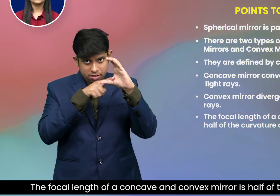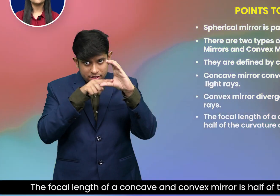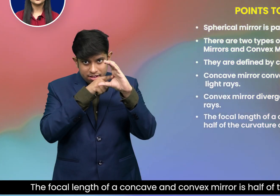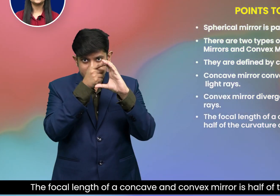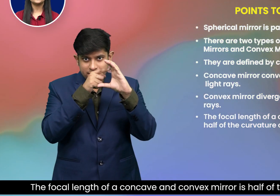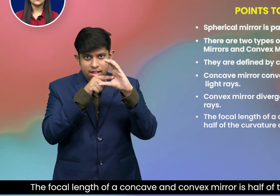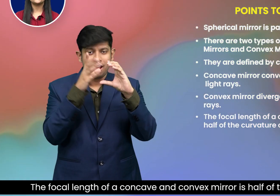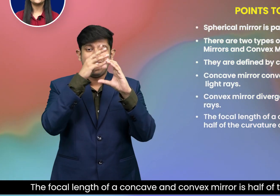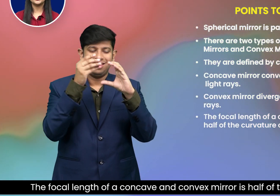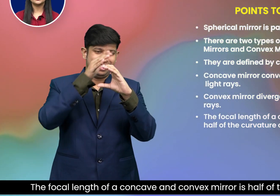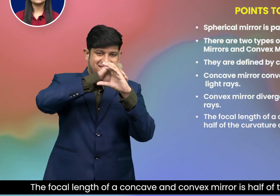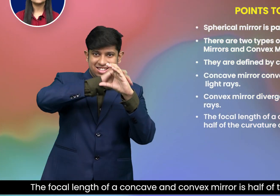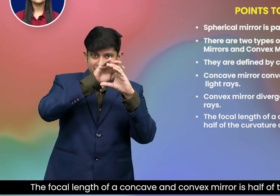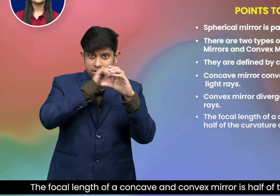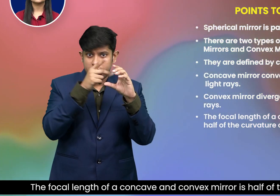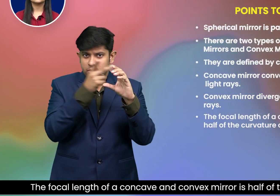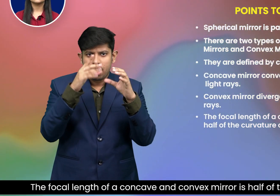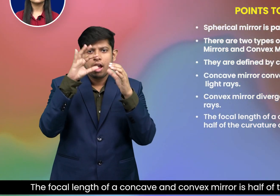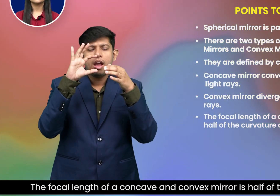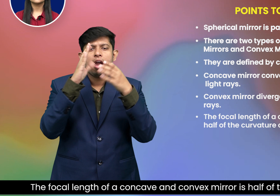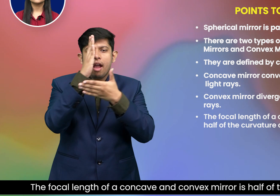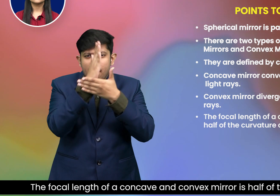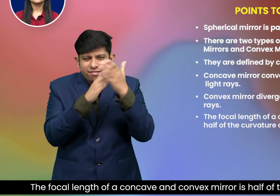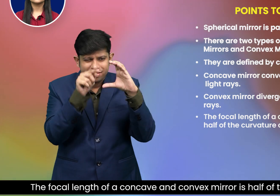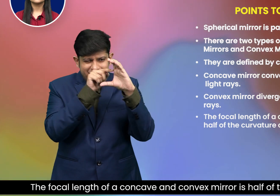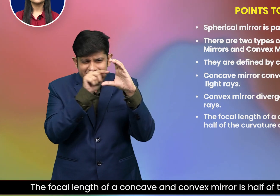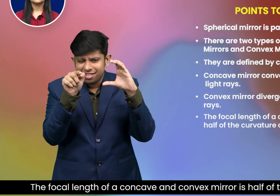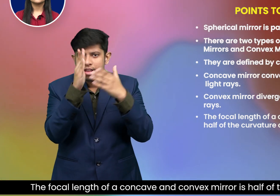of the curvature of radius.